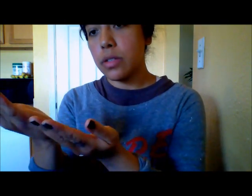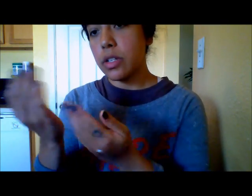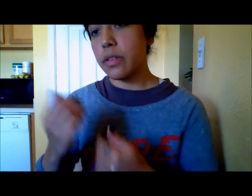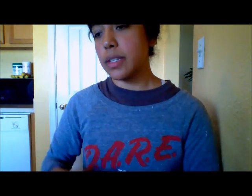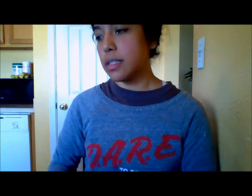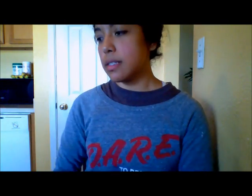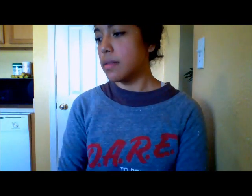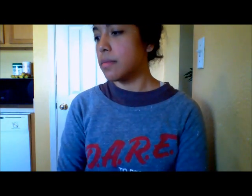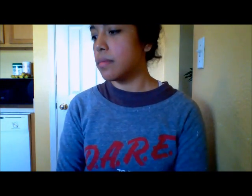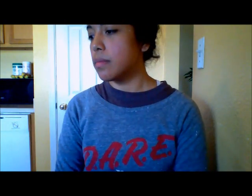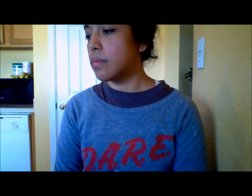service.